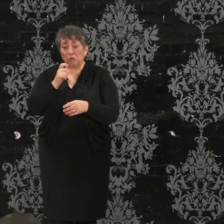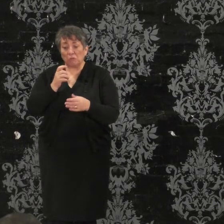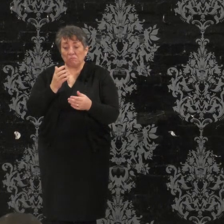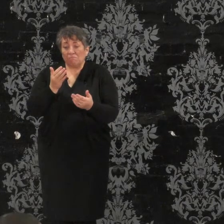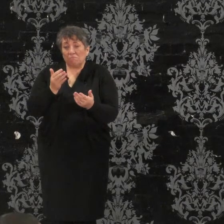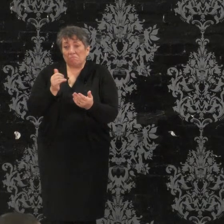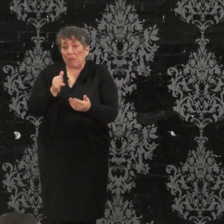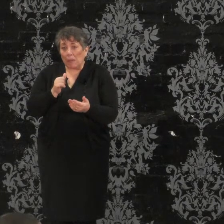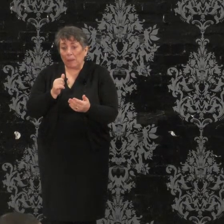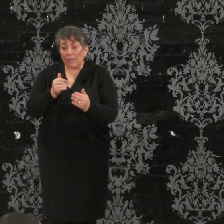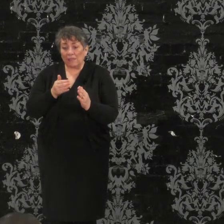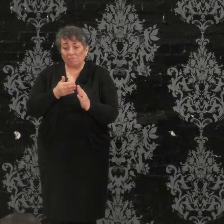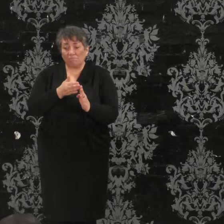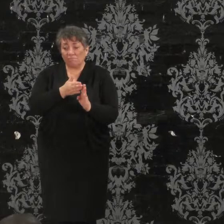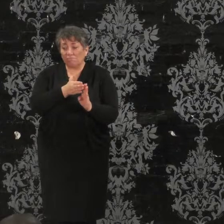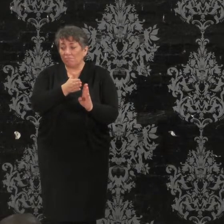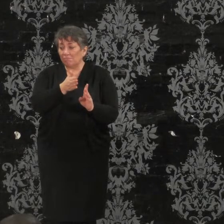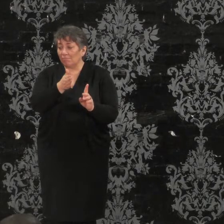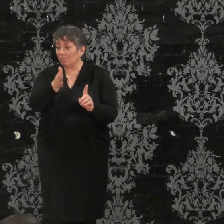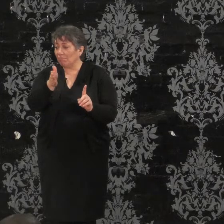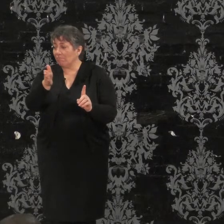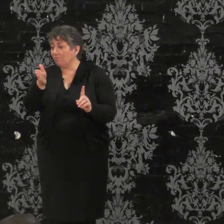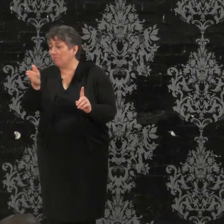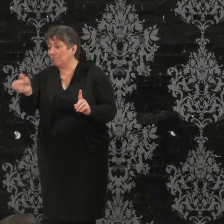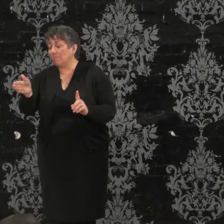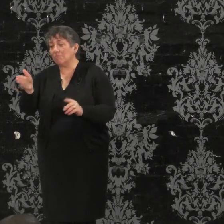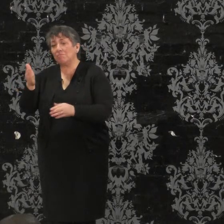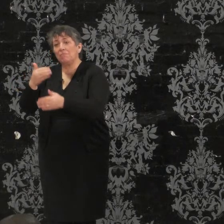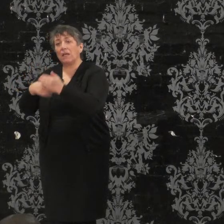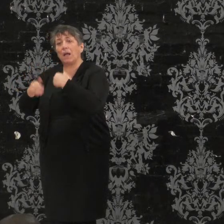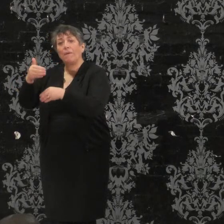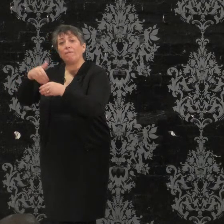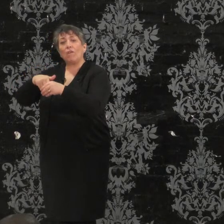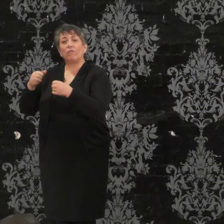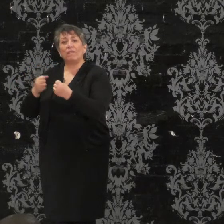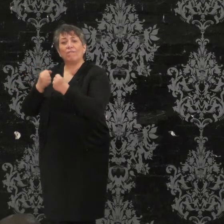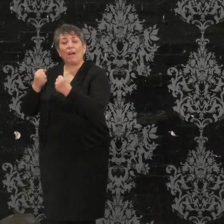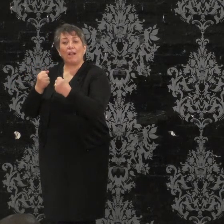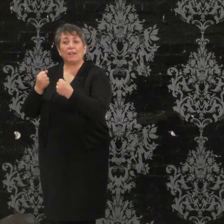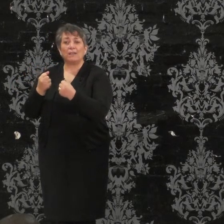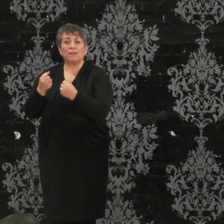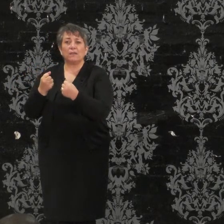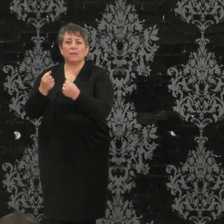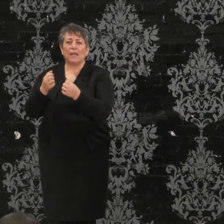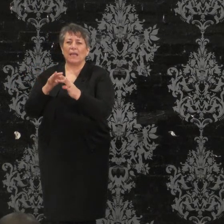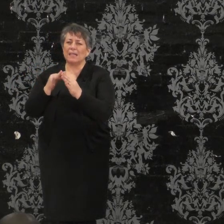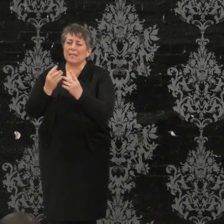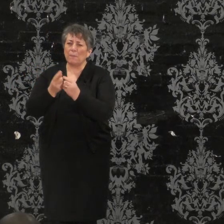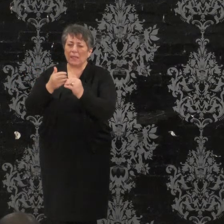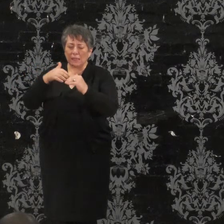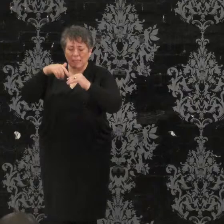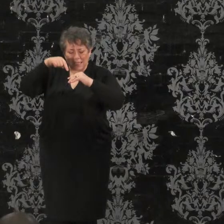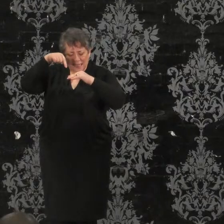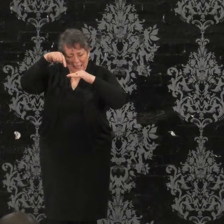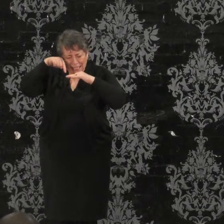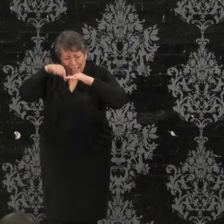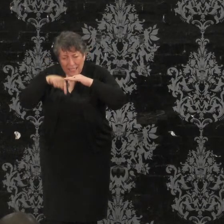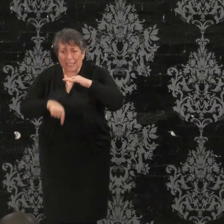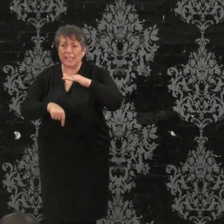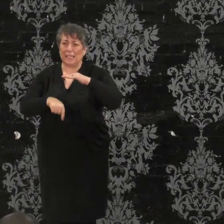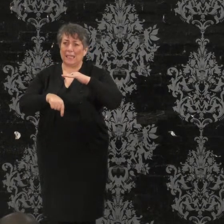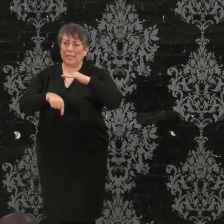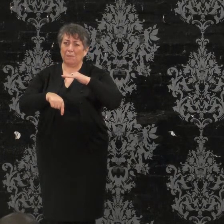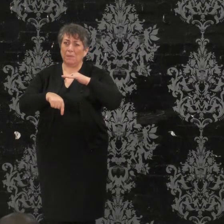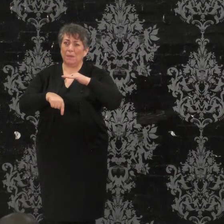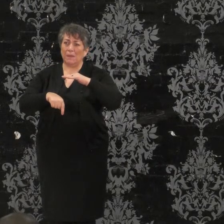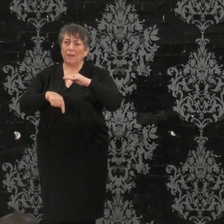violence. And this includes deep-rooted and ingrained social and economic issues, like